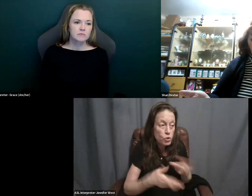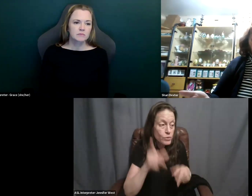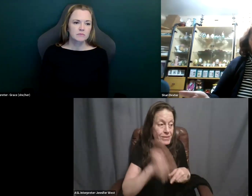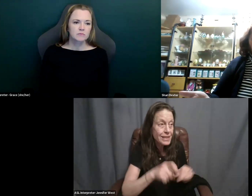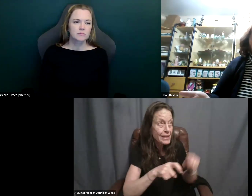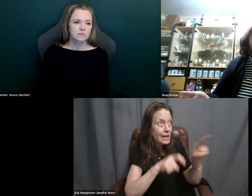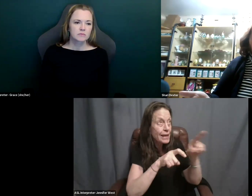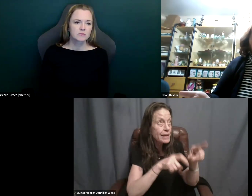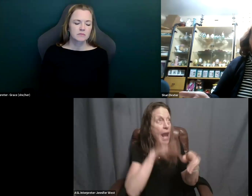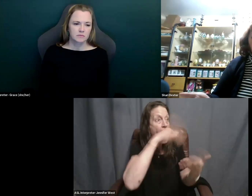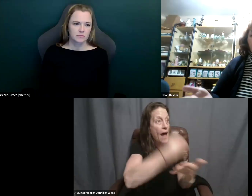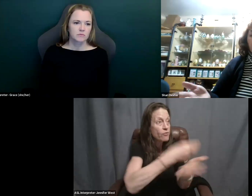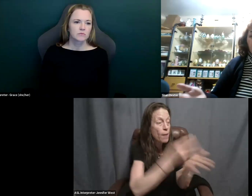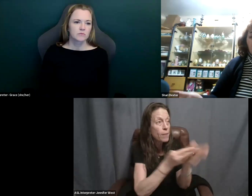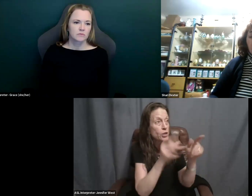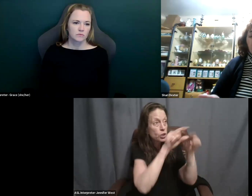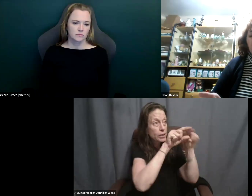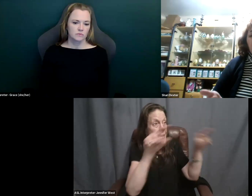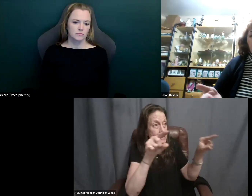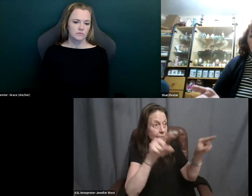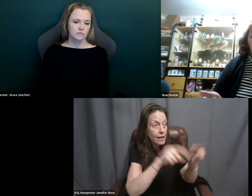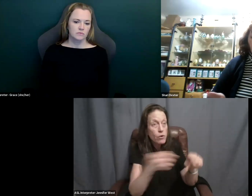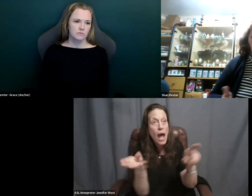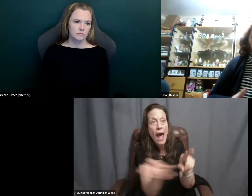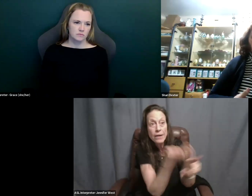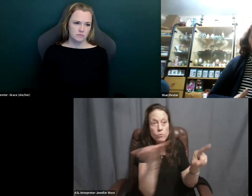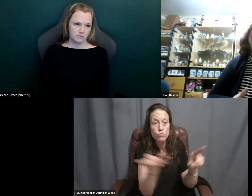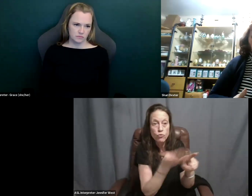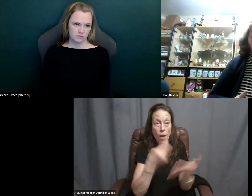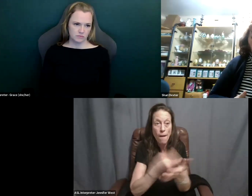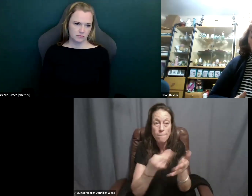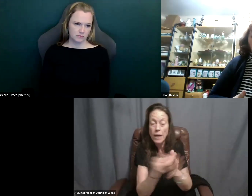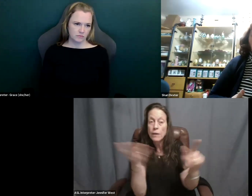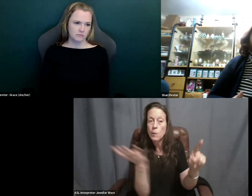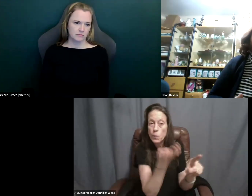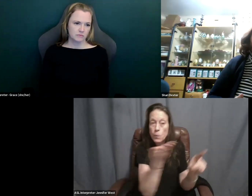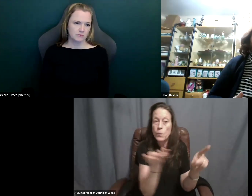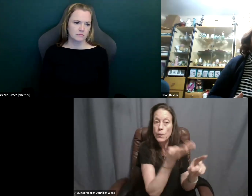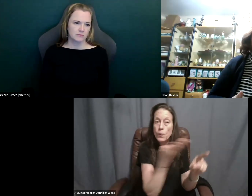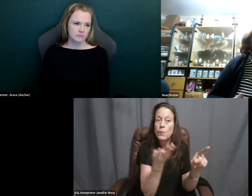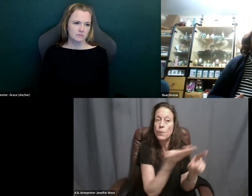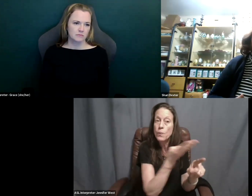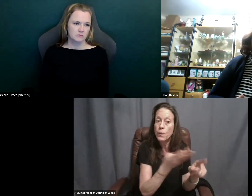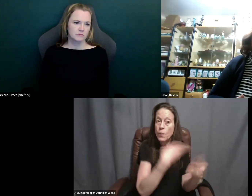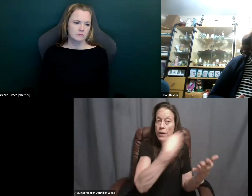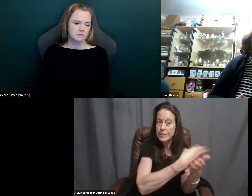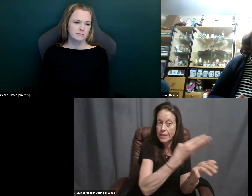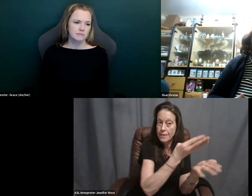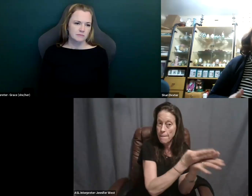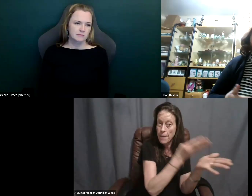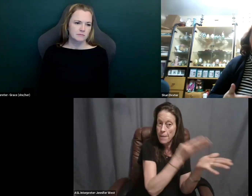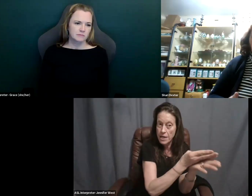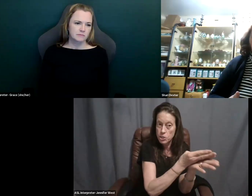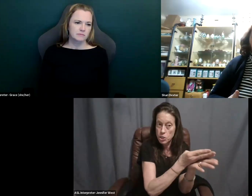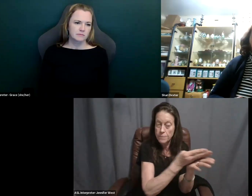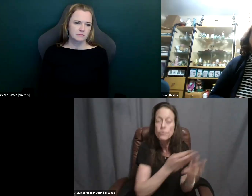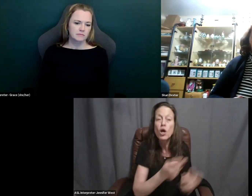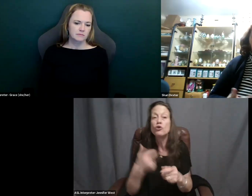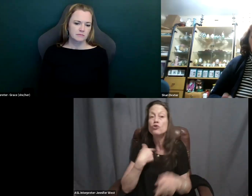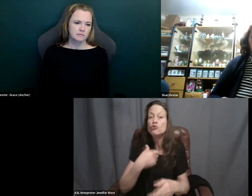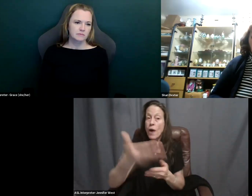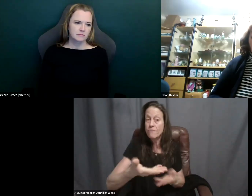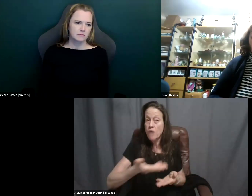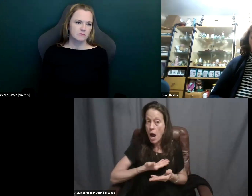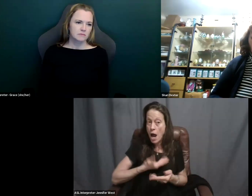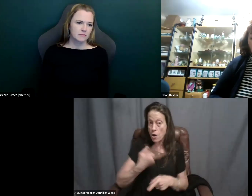ultimately rolls into a budget. So there's the opportunities to hire the right staff to make sure